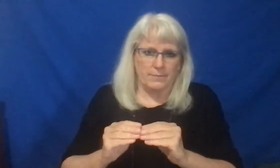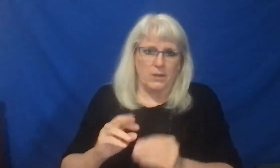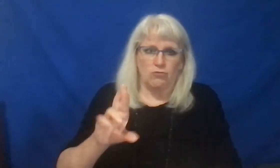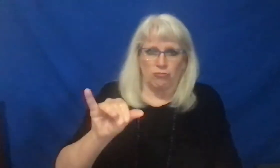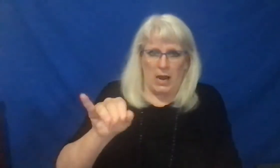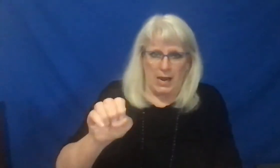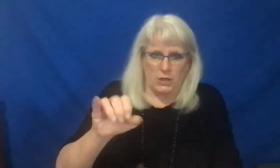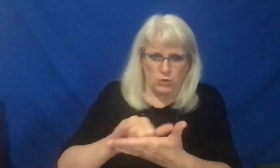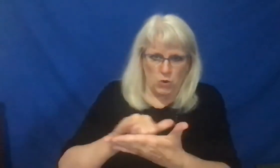York, and